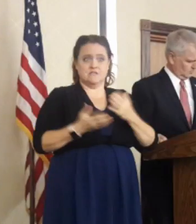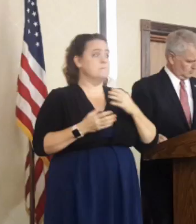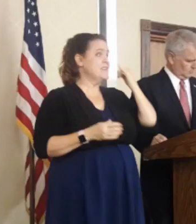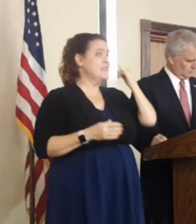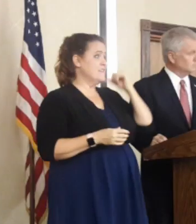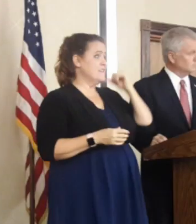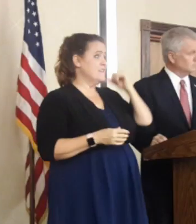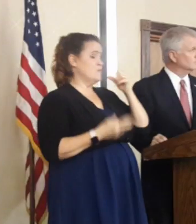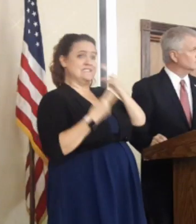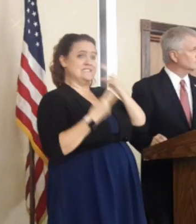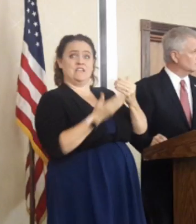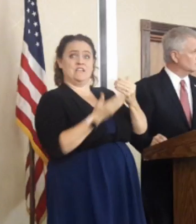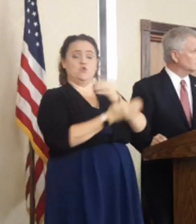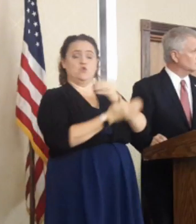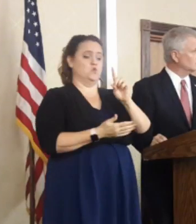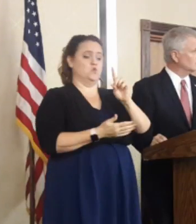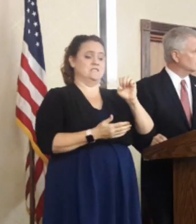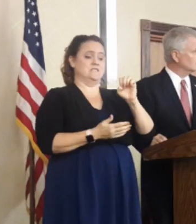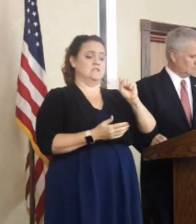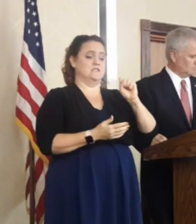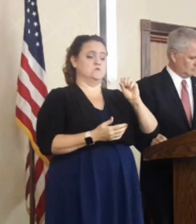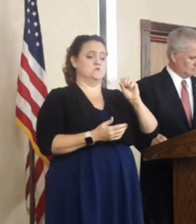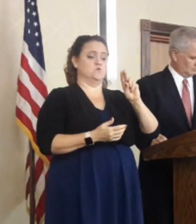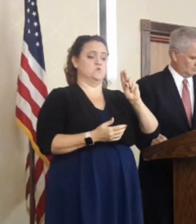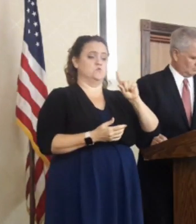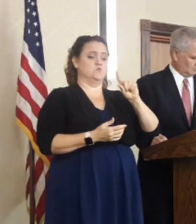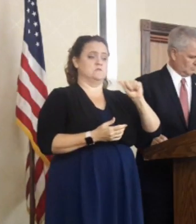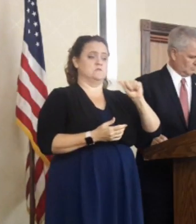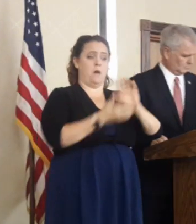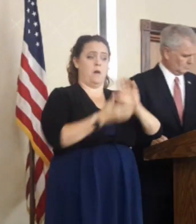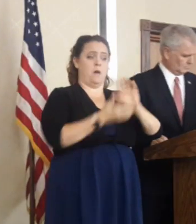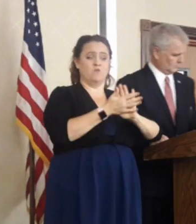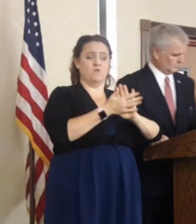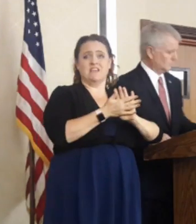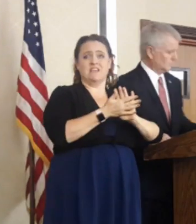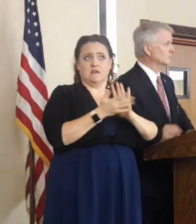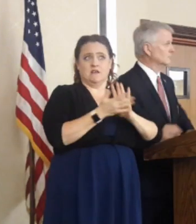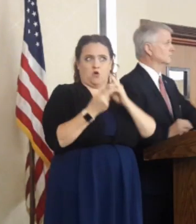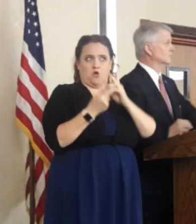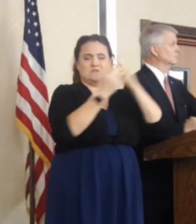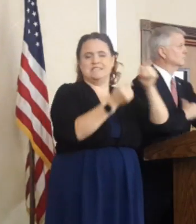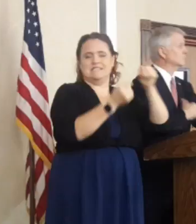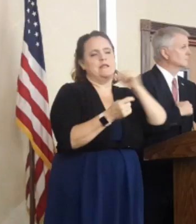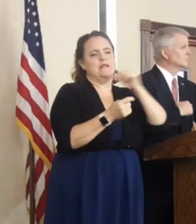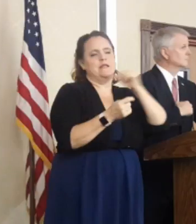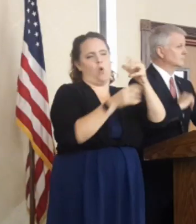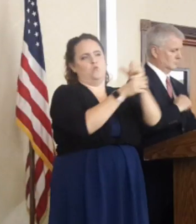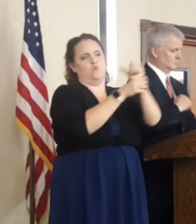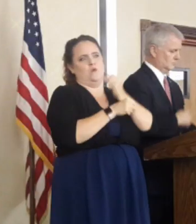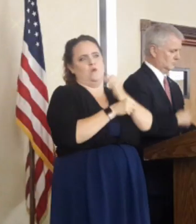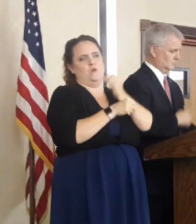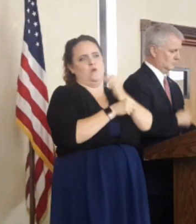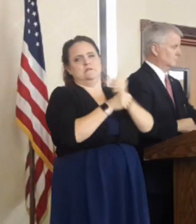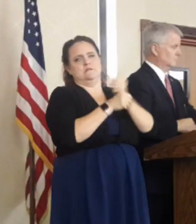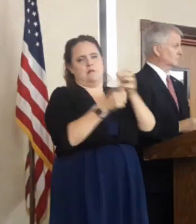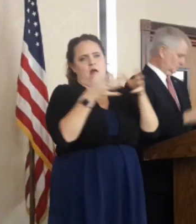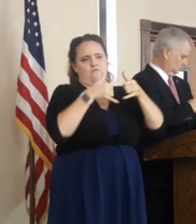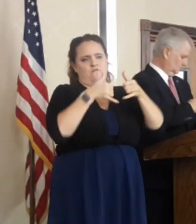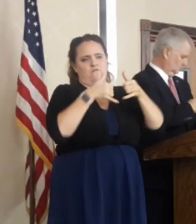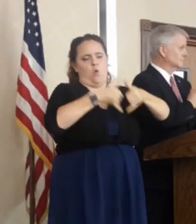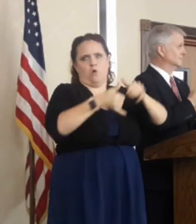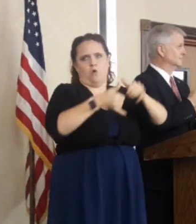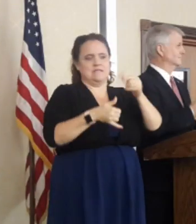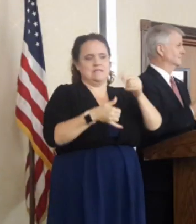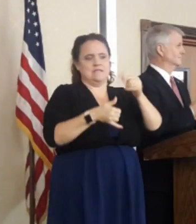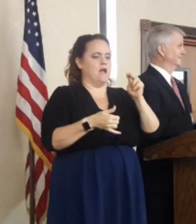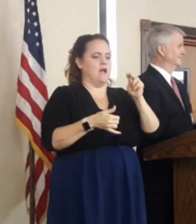D'Souza movie, go see it. It's not going to get Academy Awards like Gone in the Wind or something, frankly, but